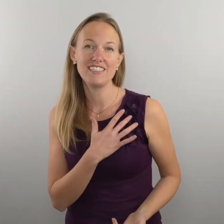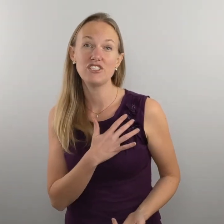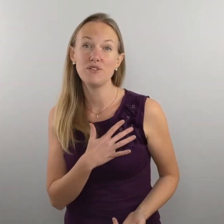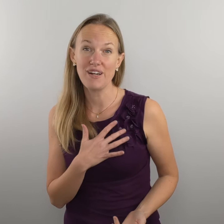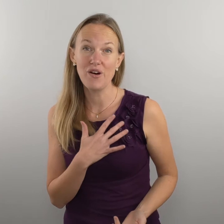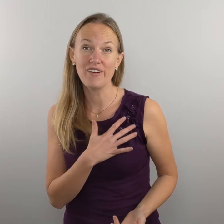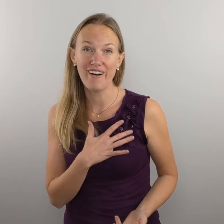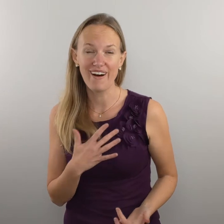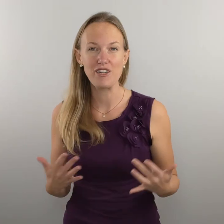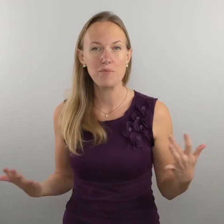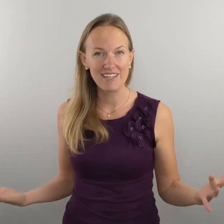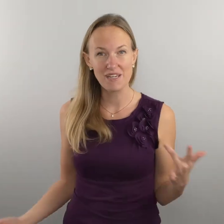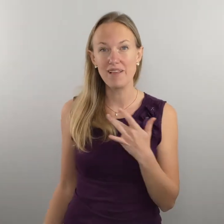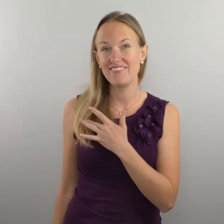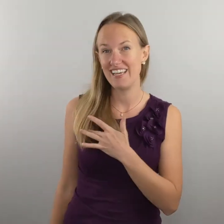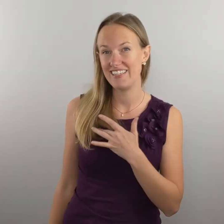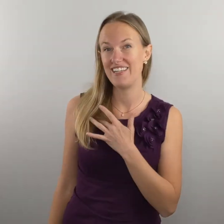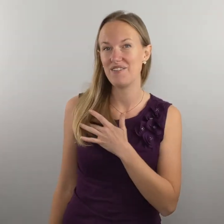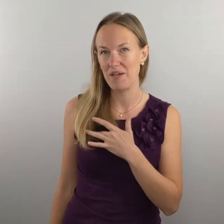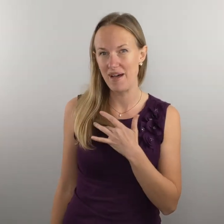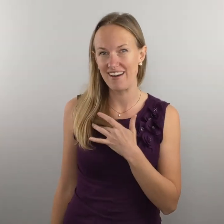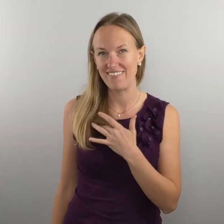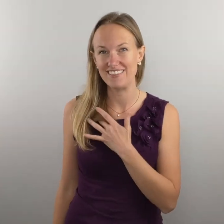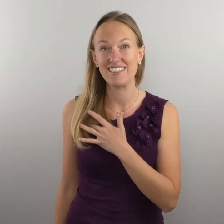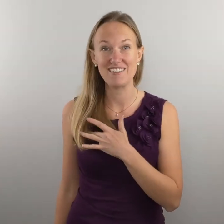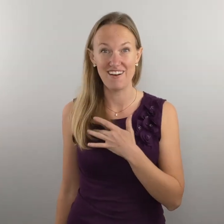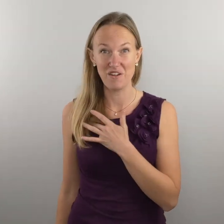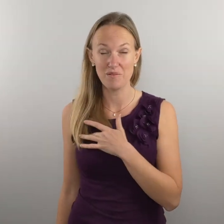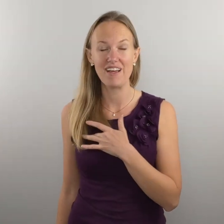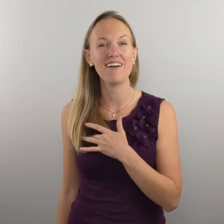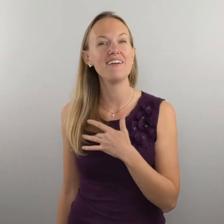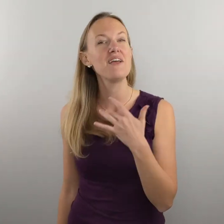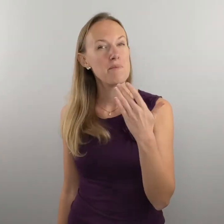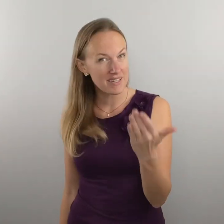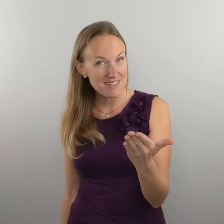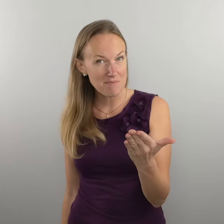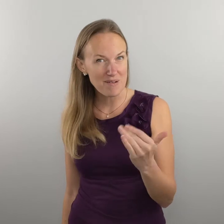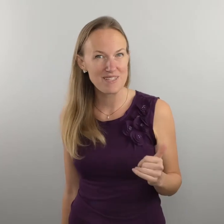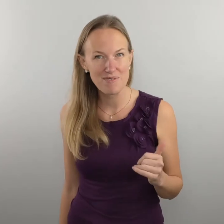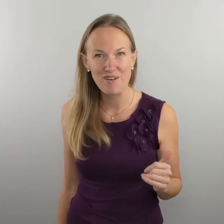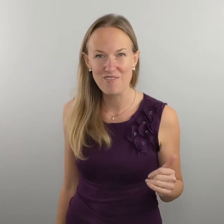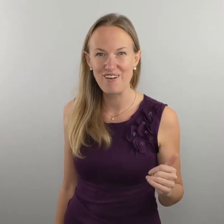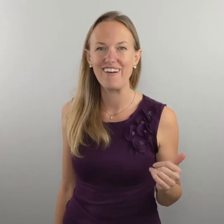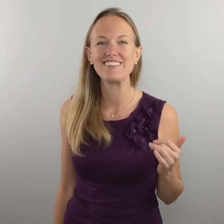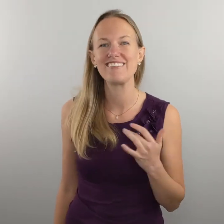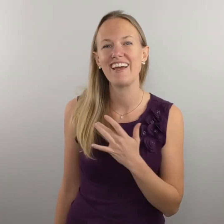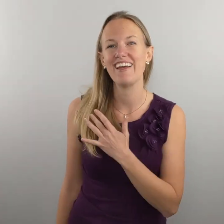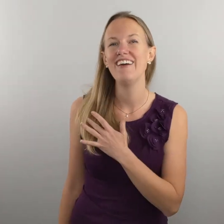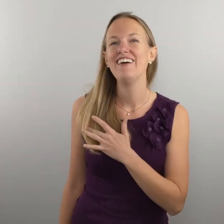you're doing it over your heart, because I'm left-handed and doing it backwards, it's not over my heart, but it's supposed to be over yours, okay?